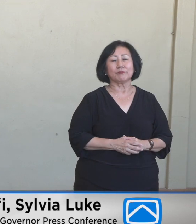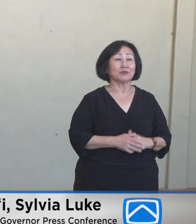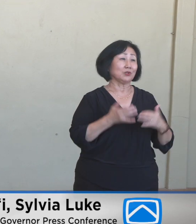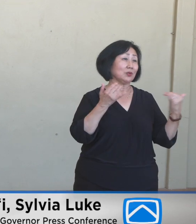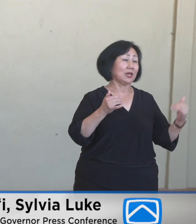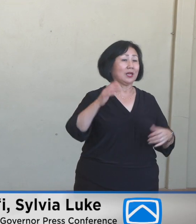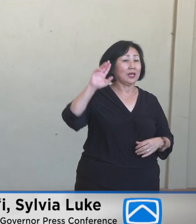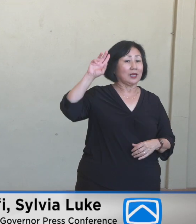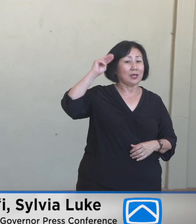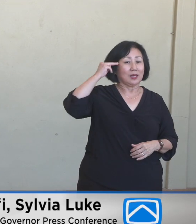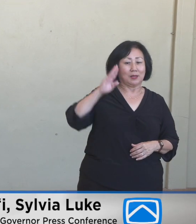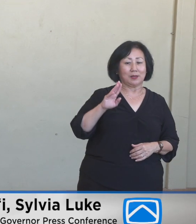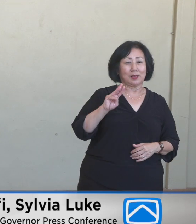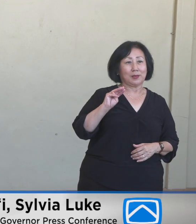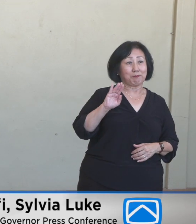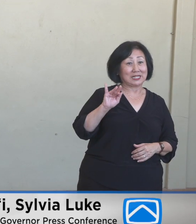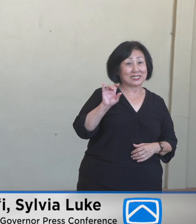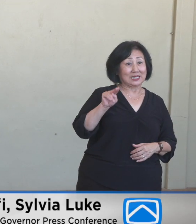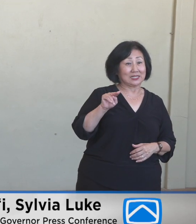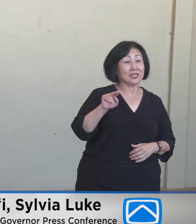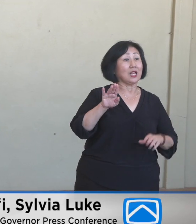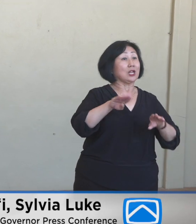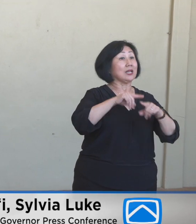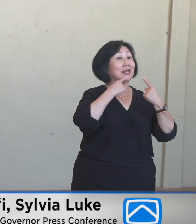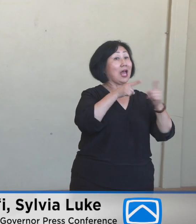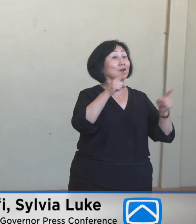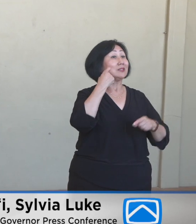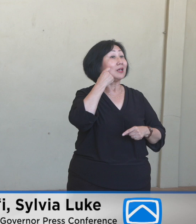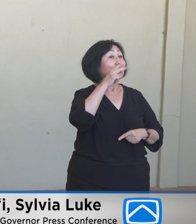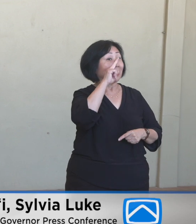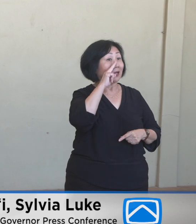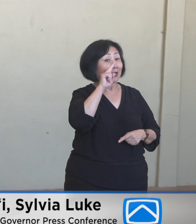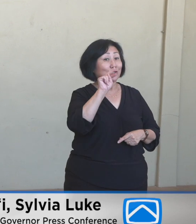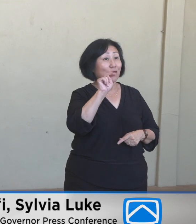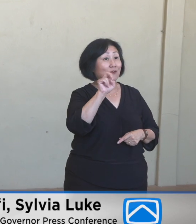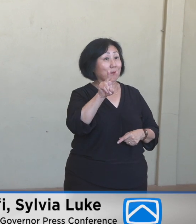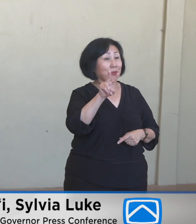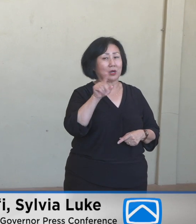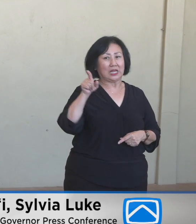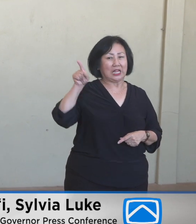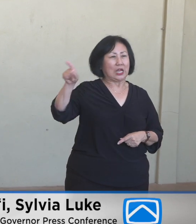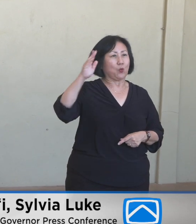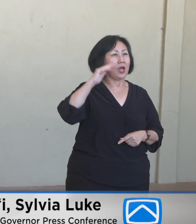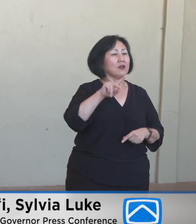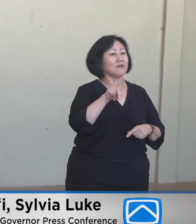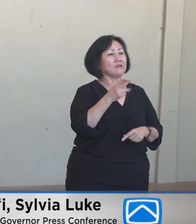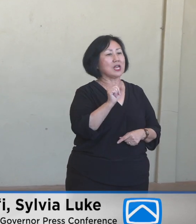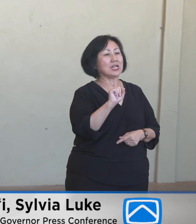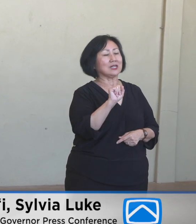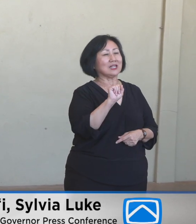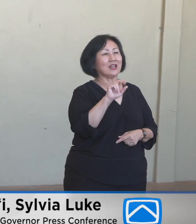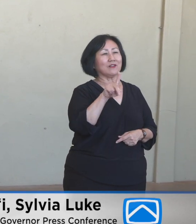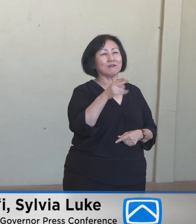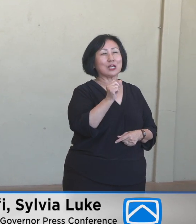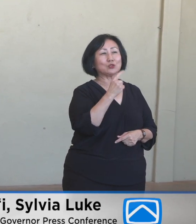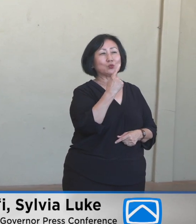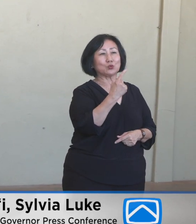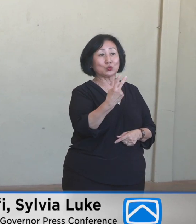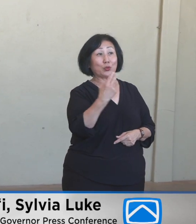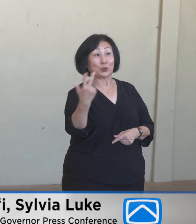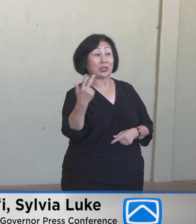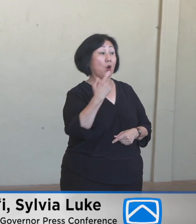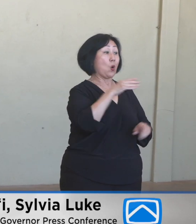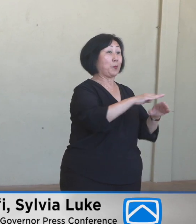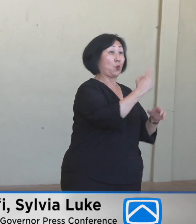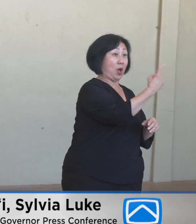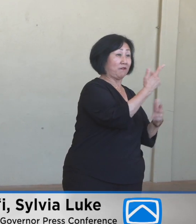Today, Mayor Bissen announced that November, he will have phase 2 and 3 of reopening. Coupled